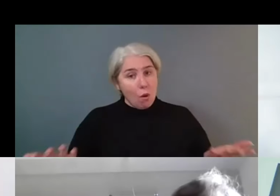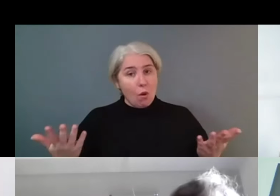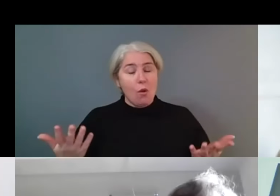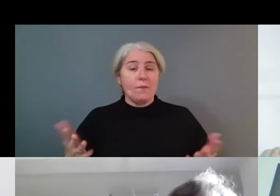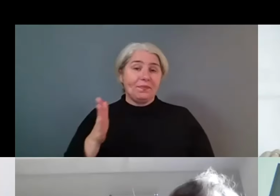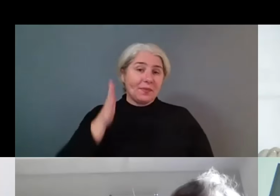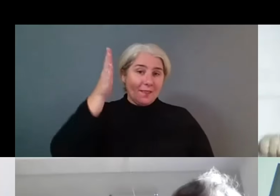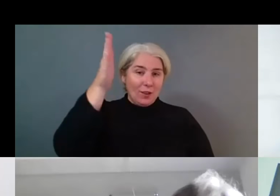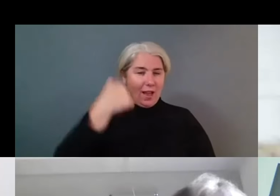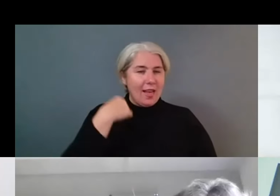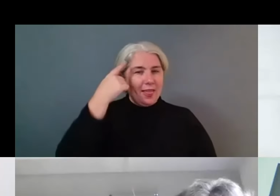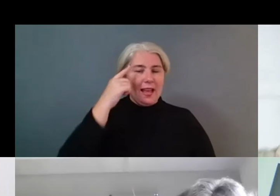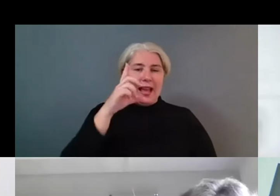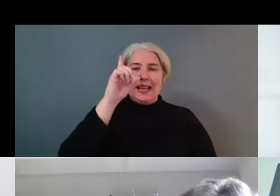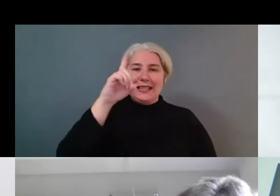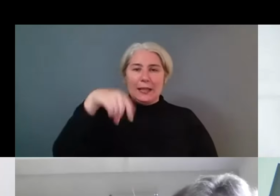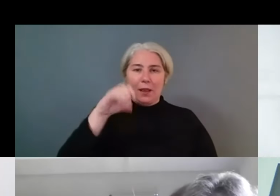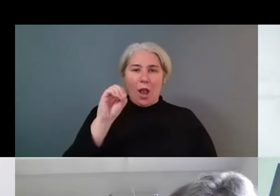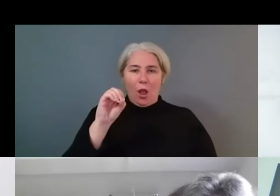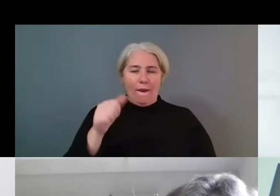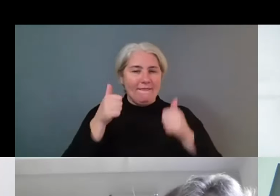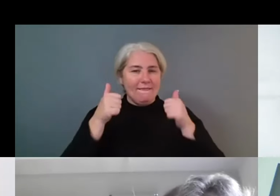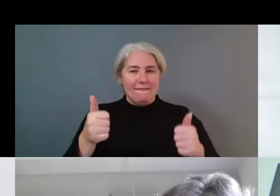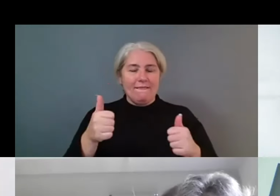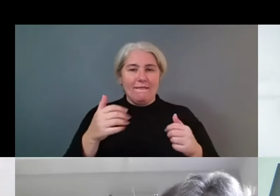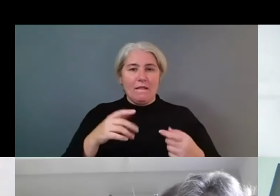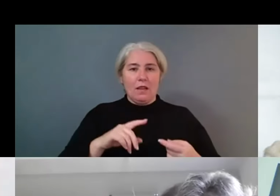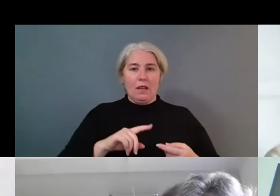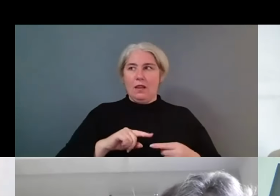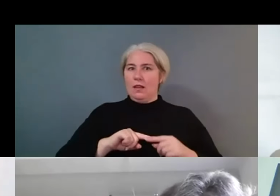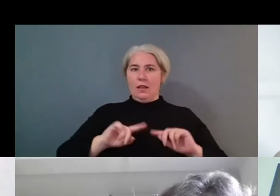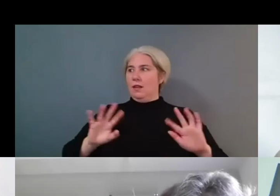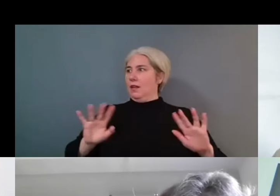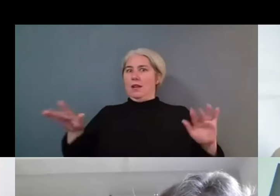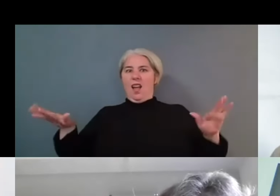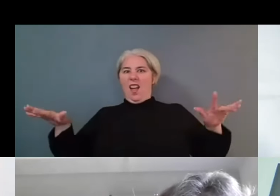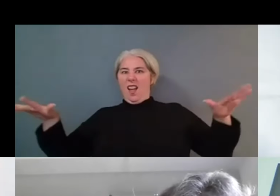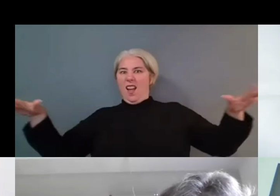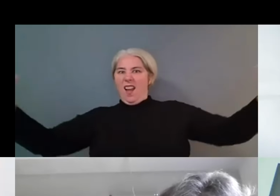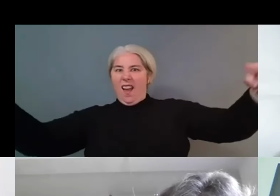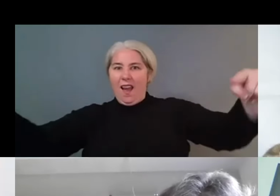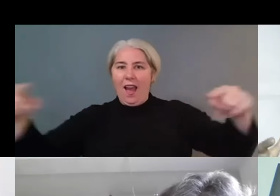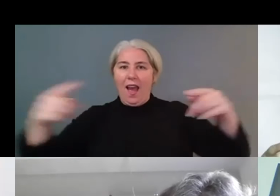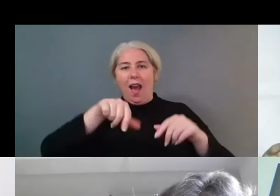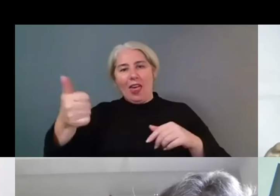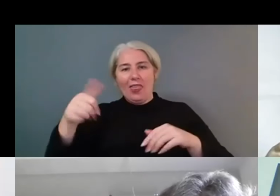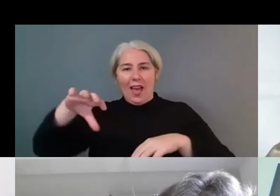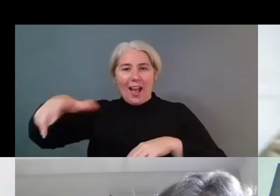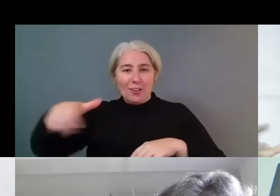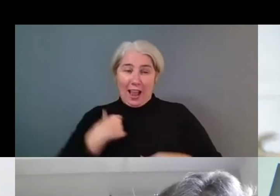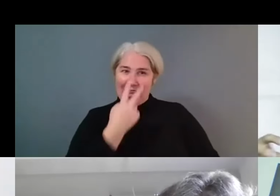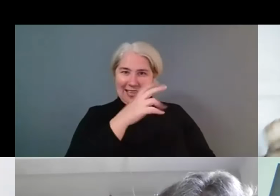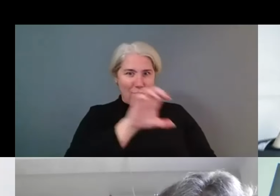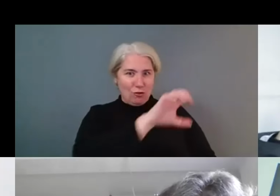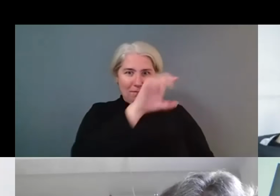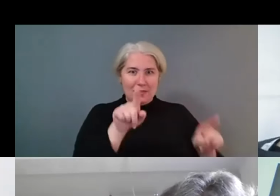good ways of cooperating with other DPOs from other countries. I'm seeing this more in Europe, but I'm sure it's happening also